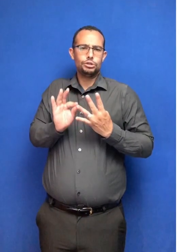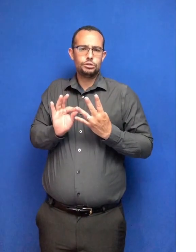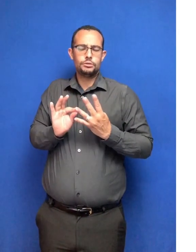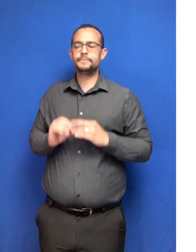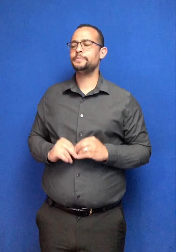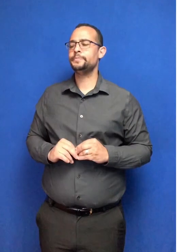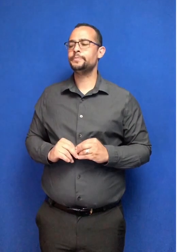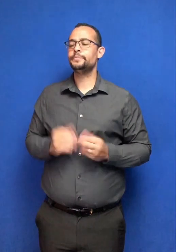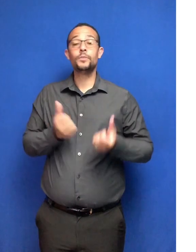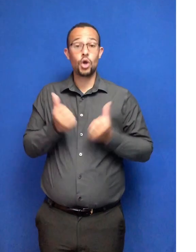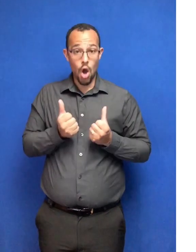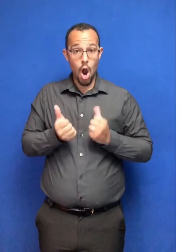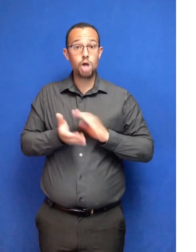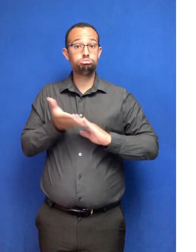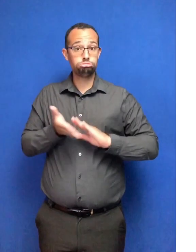Keep the gas tank full.